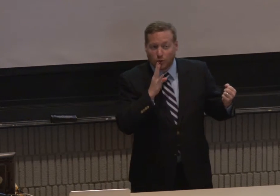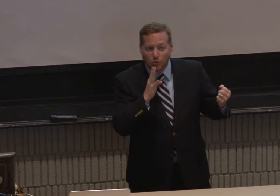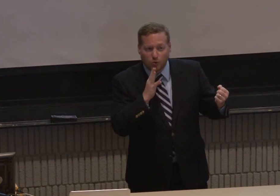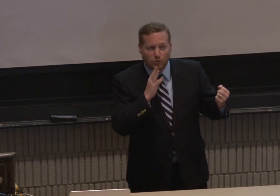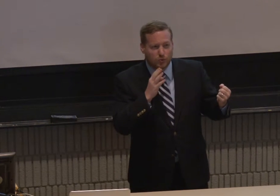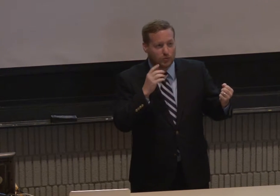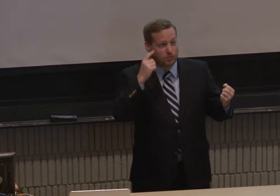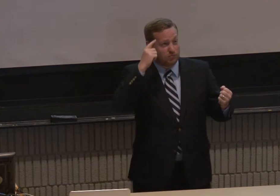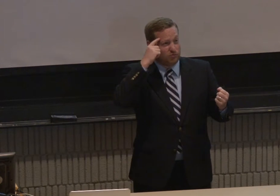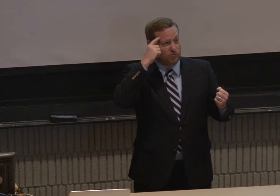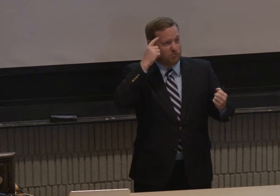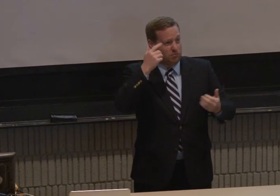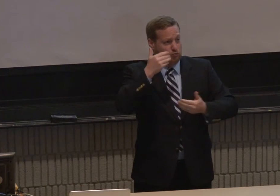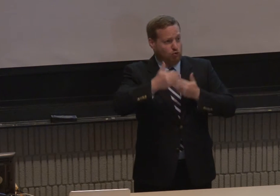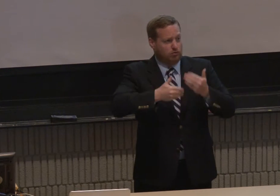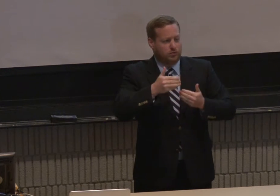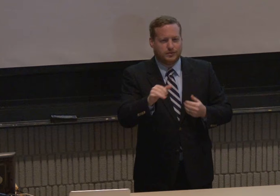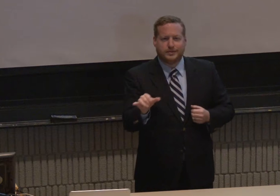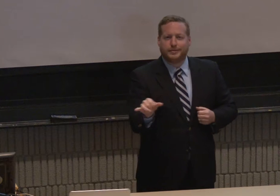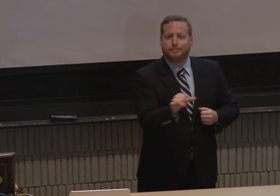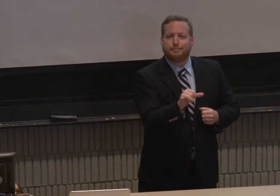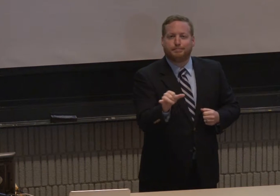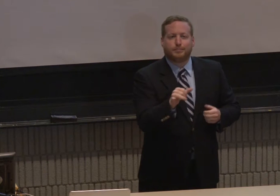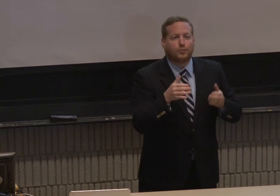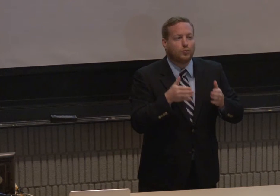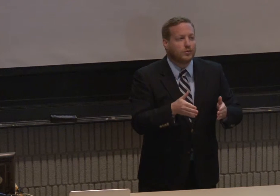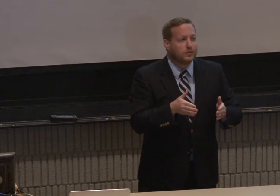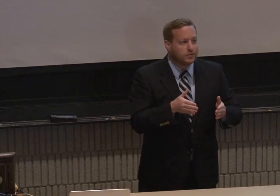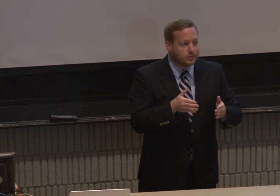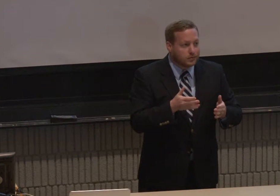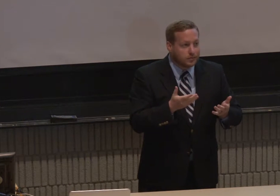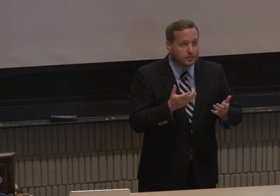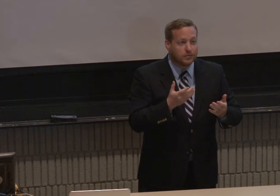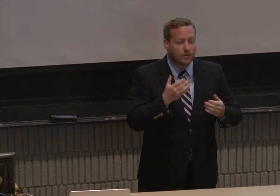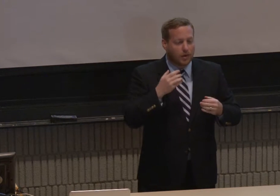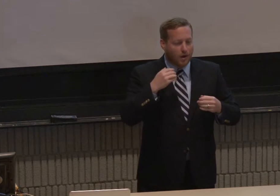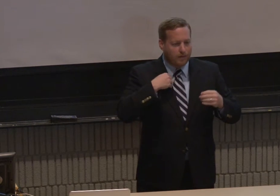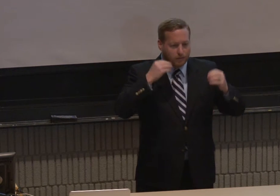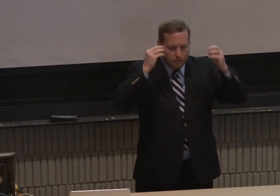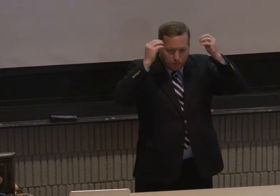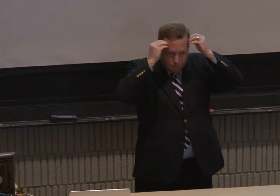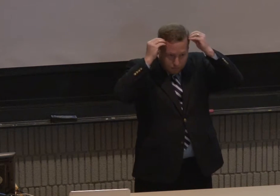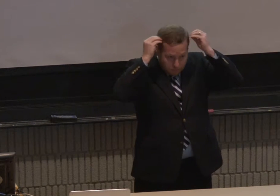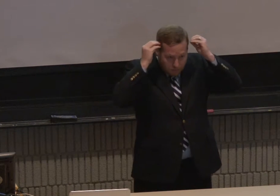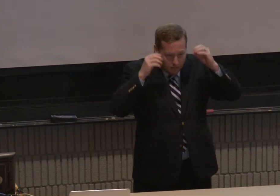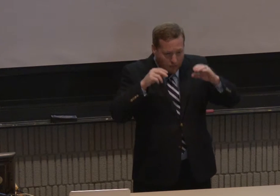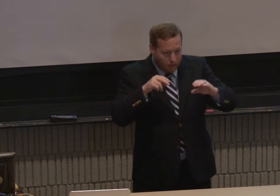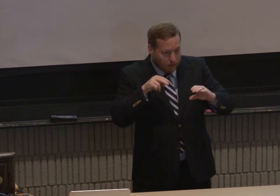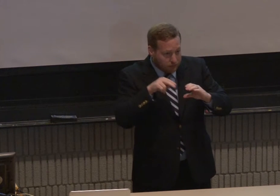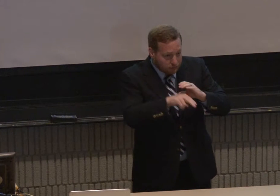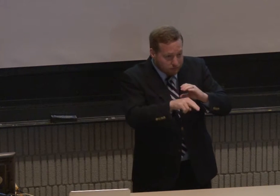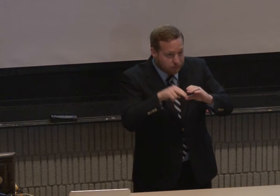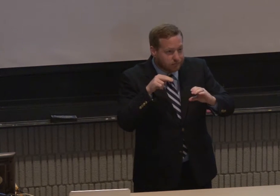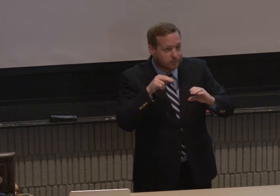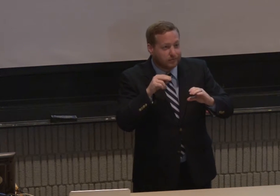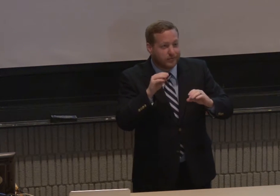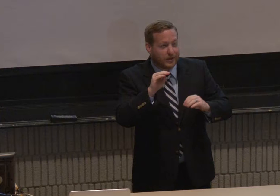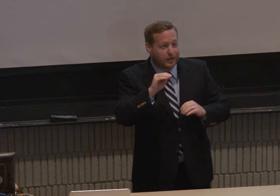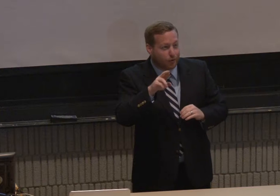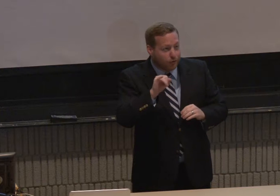what she found is that regardless of whether it's a visual language or an auditory language, the brain processing mechanisms are the